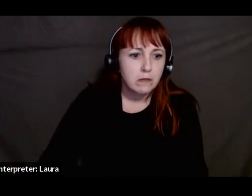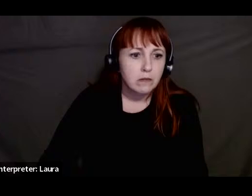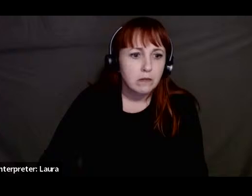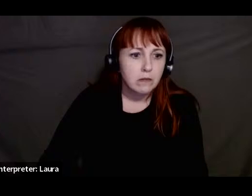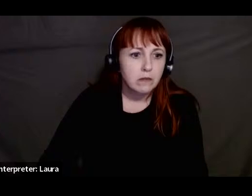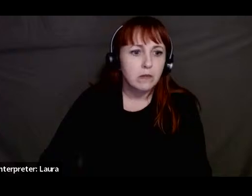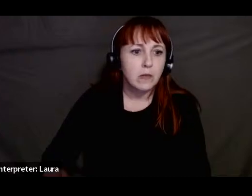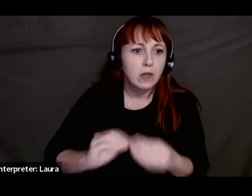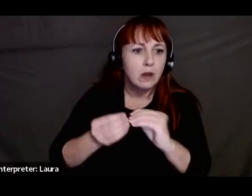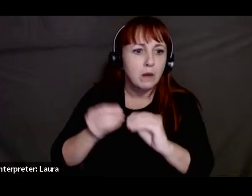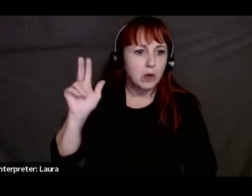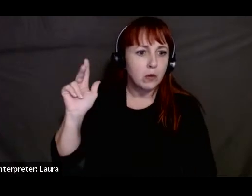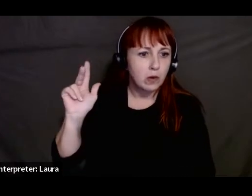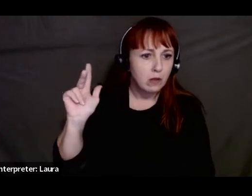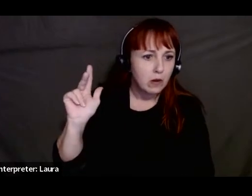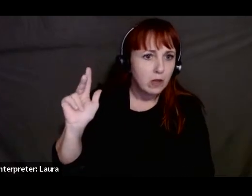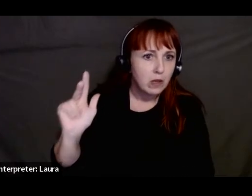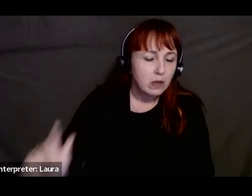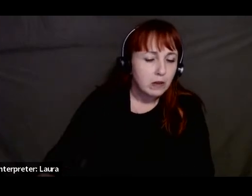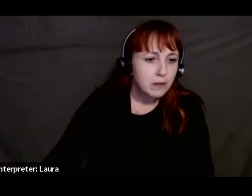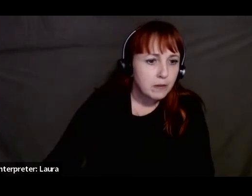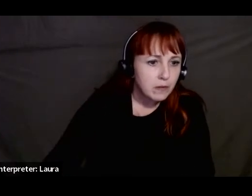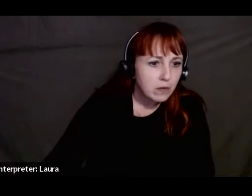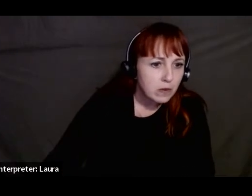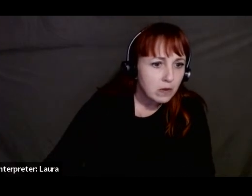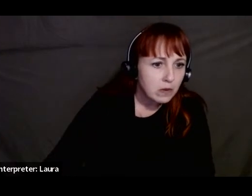Number 23.